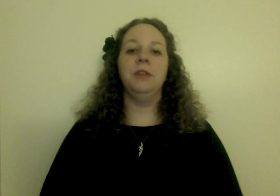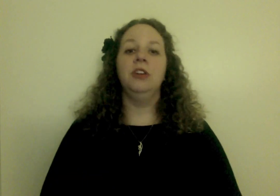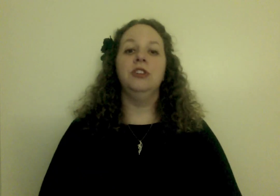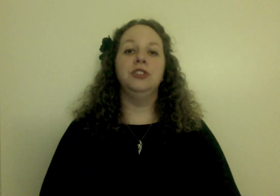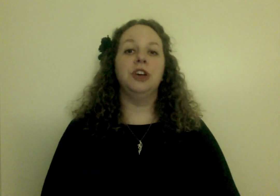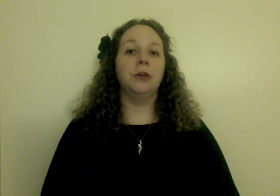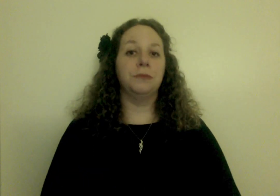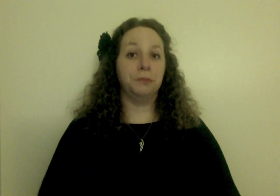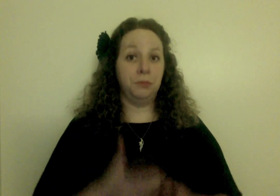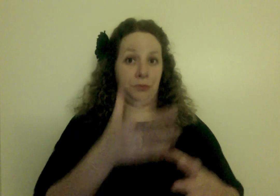So.